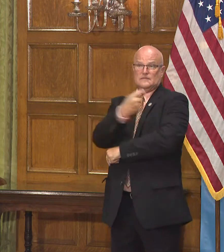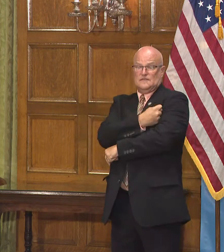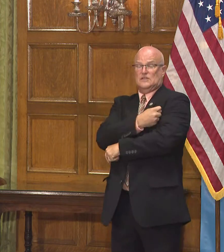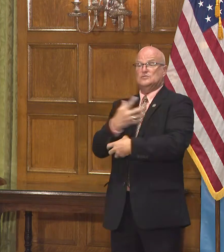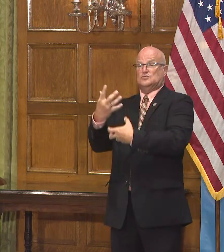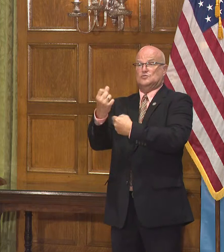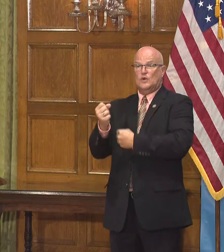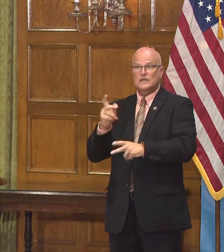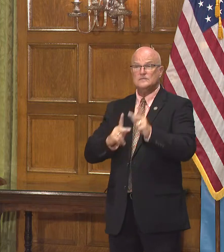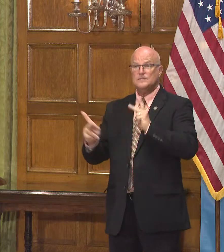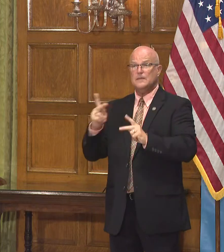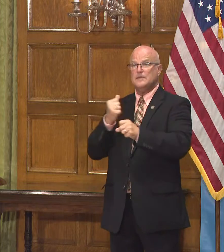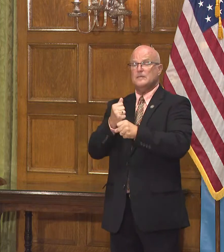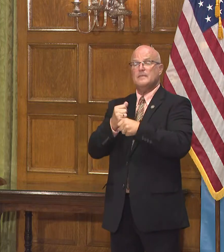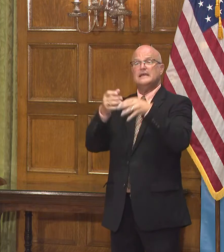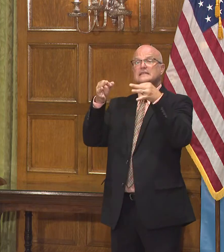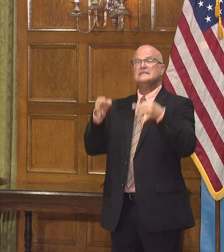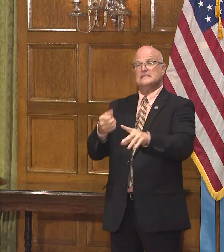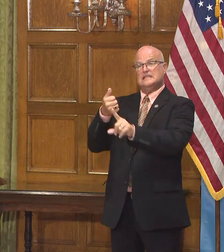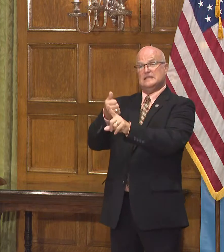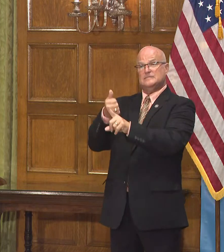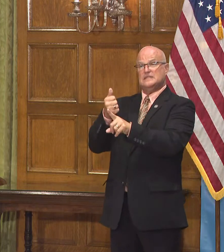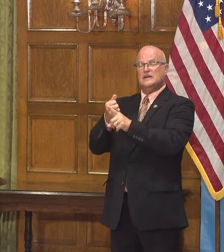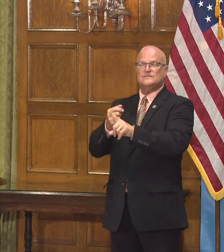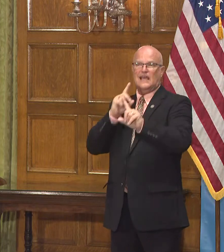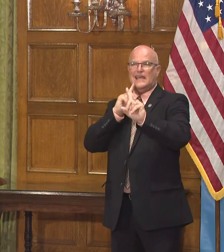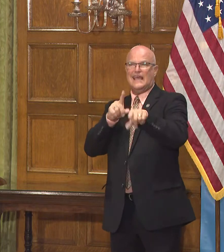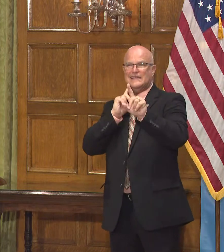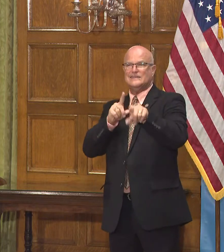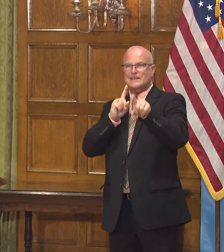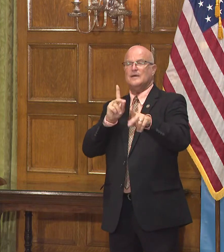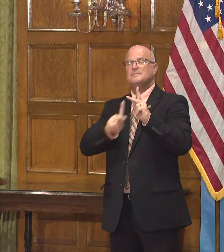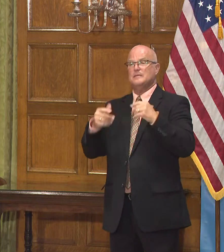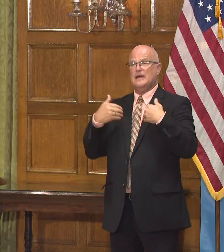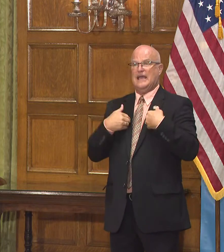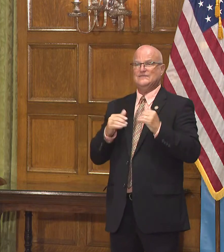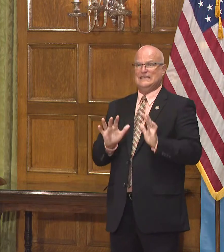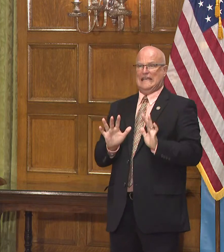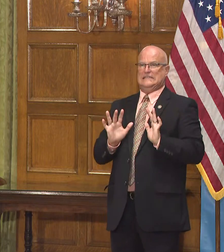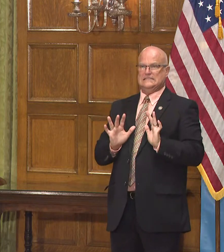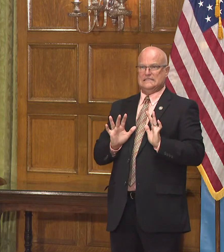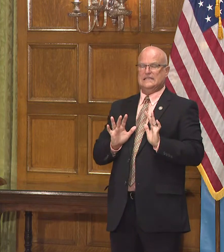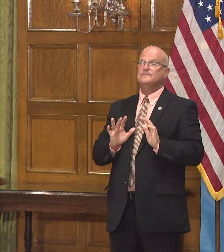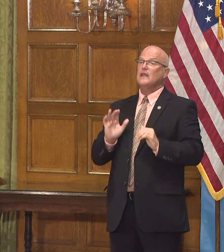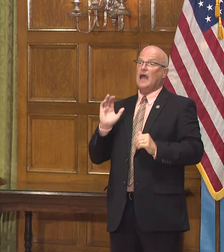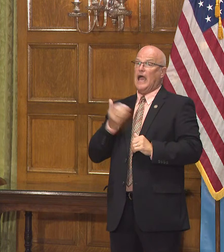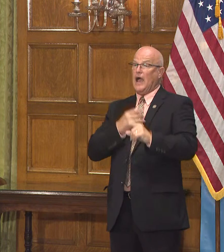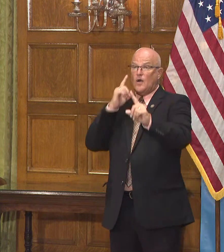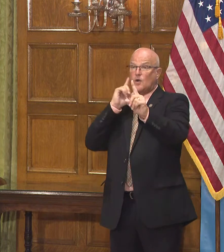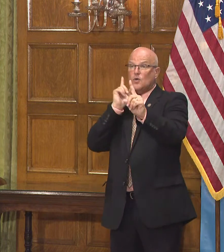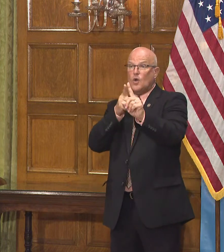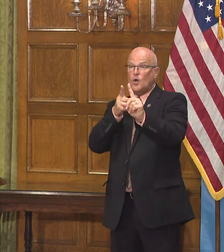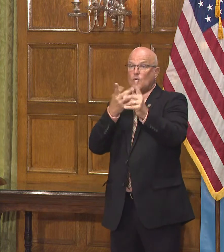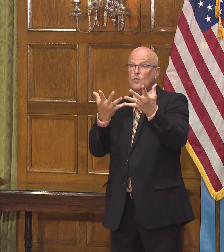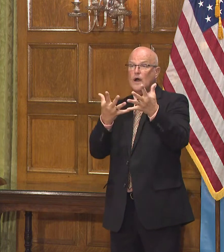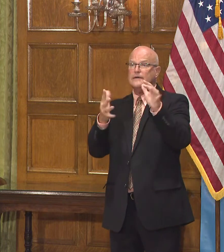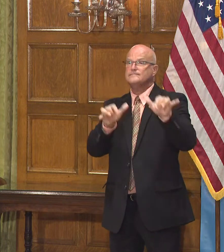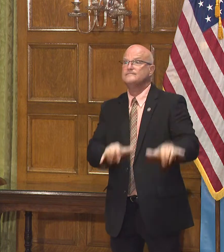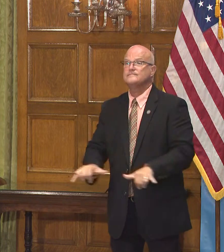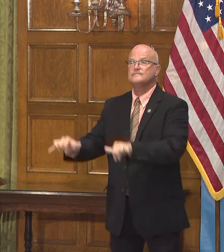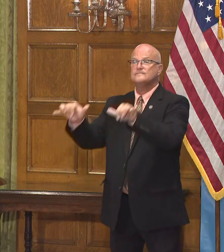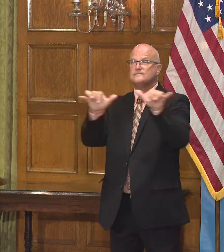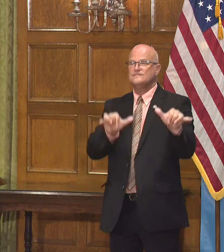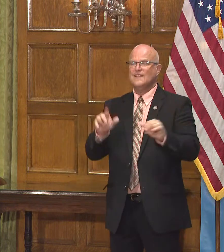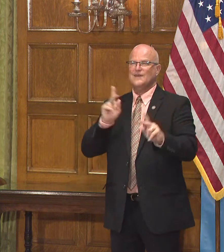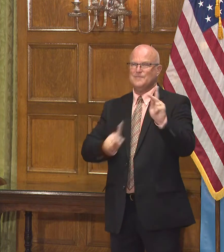there to make the case and answer questions of those that might have hesitancy. Our objective is all the same, and that is to get